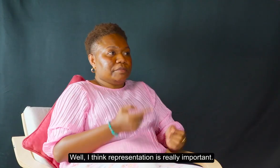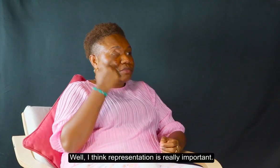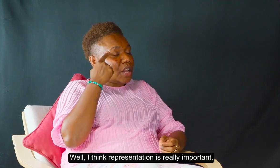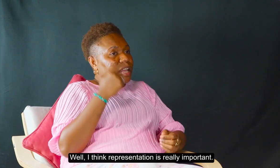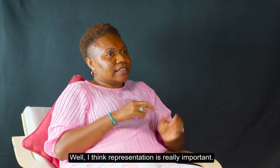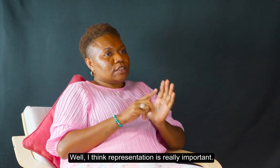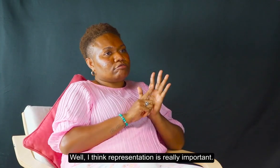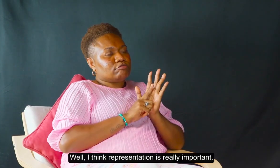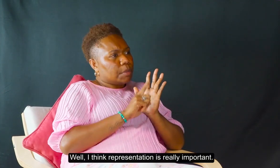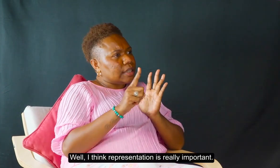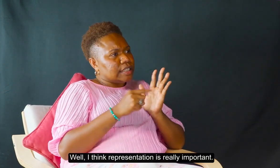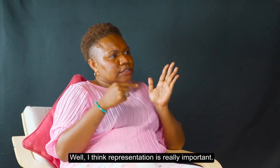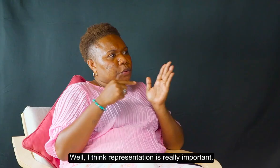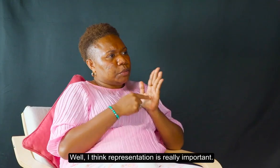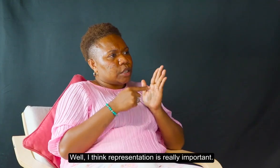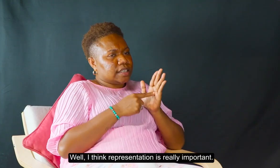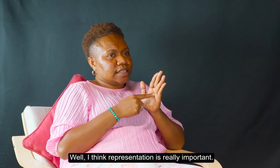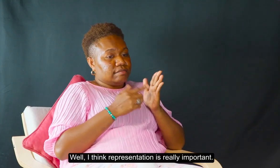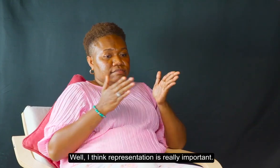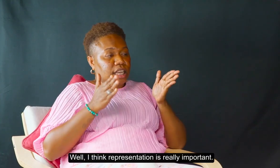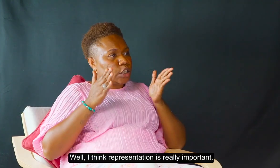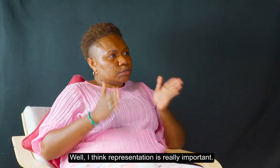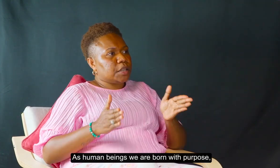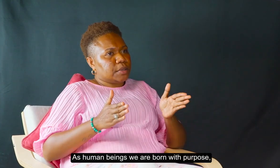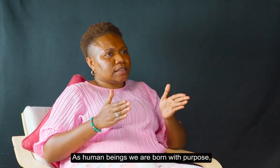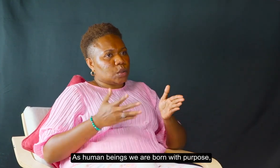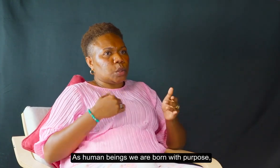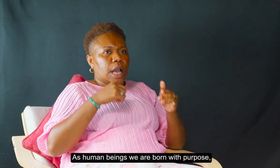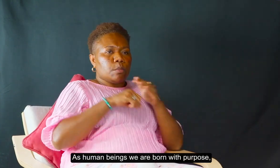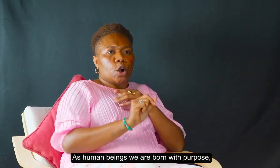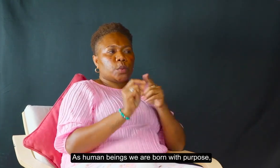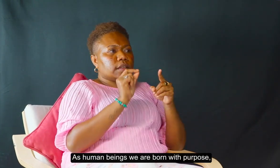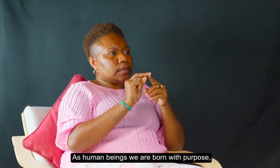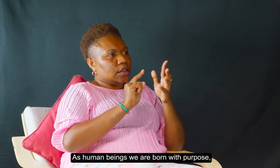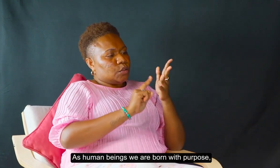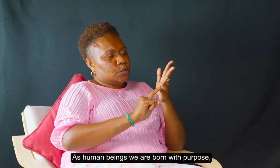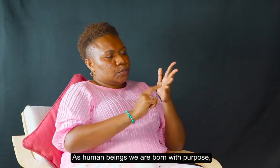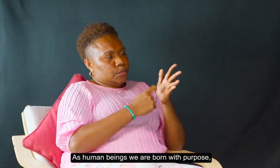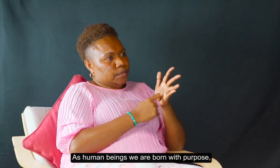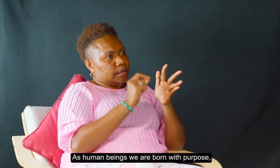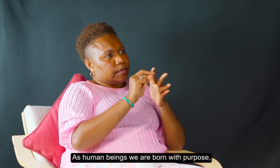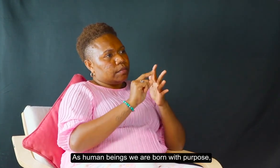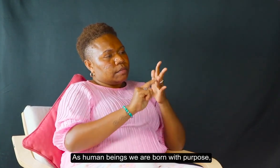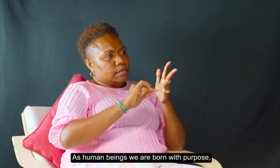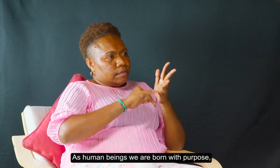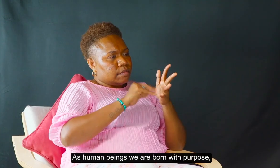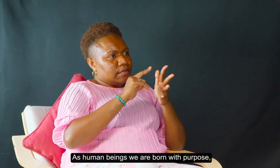Well, I think representation is really important. As human beings, we are born with